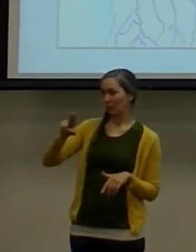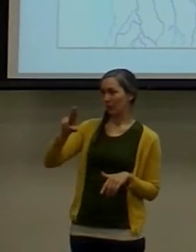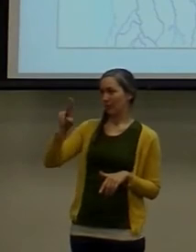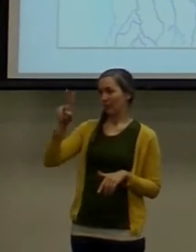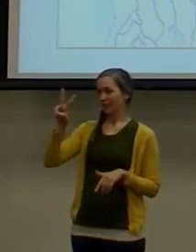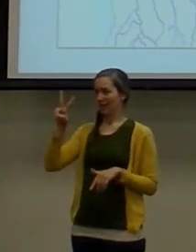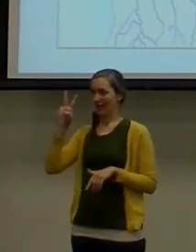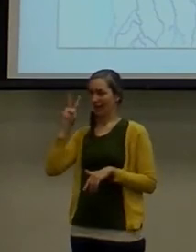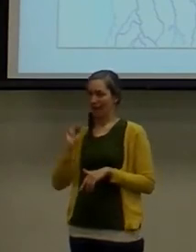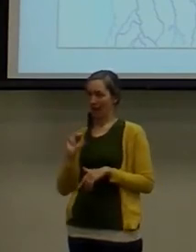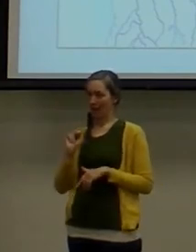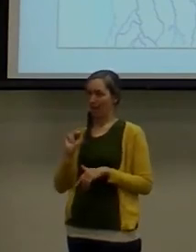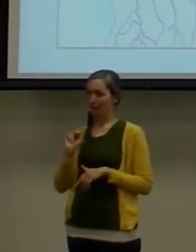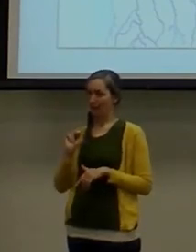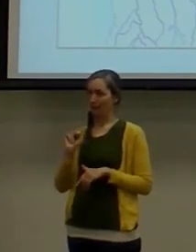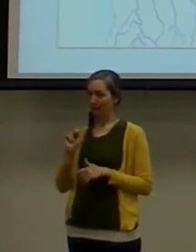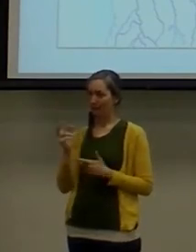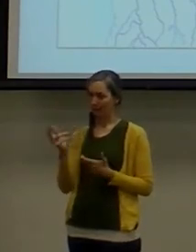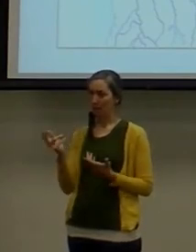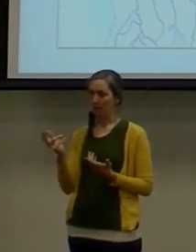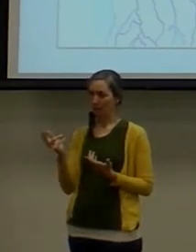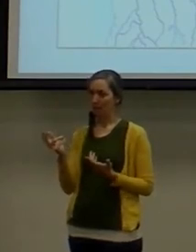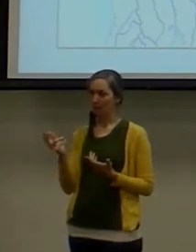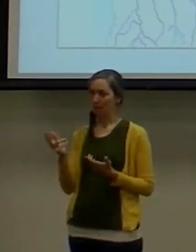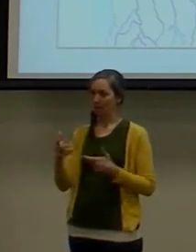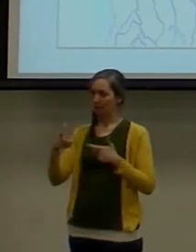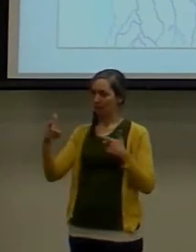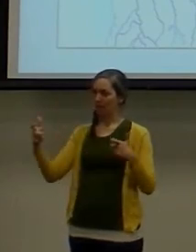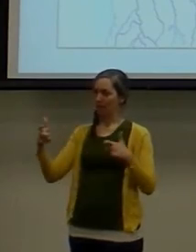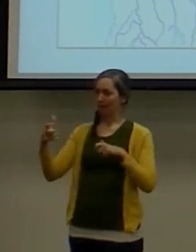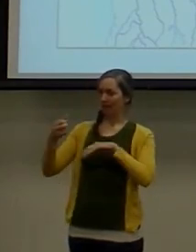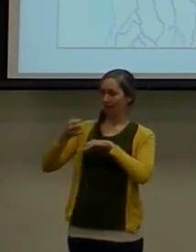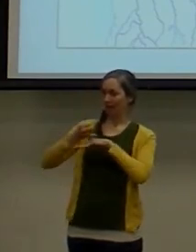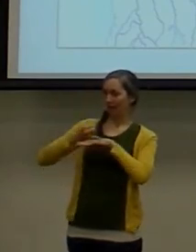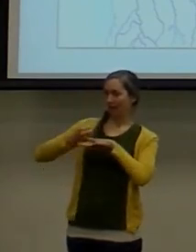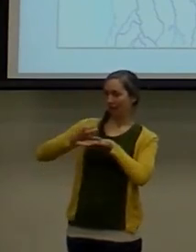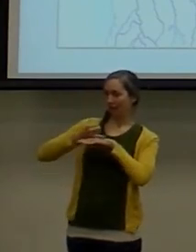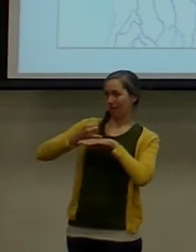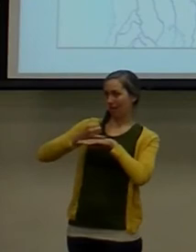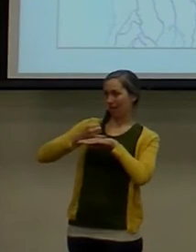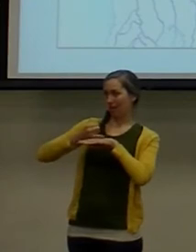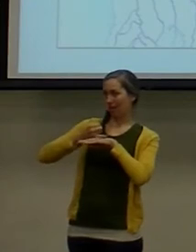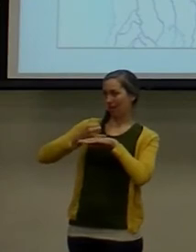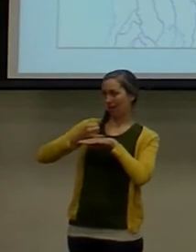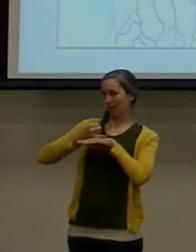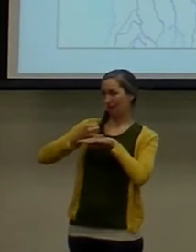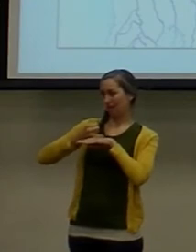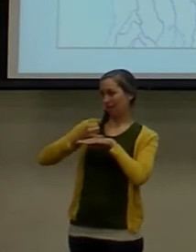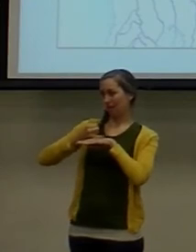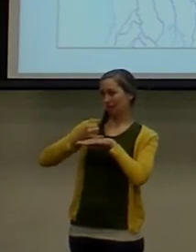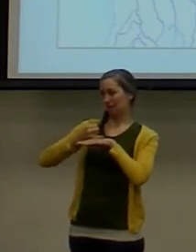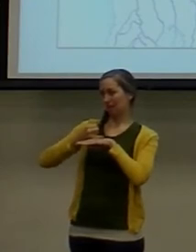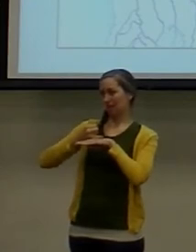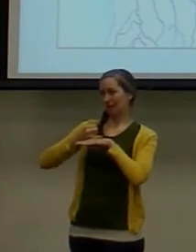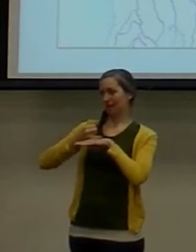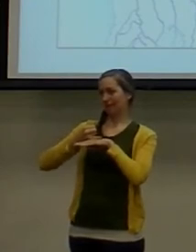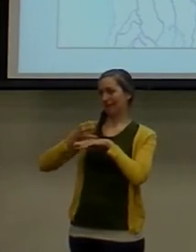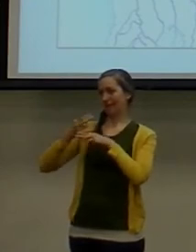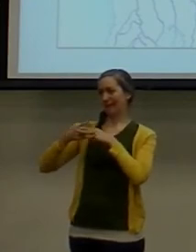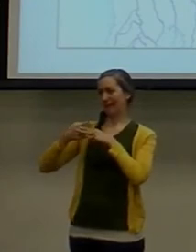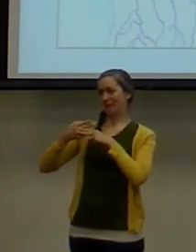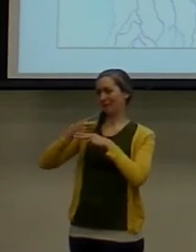into a big and big island that Chiang Kai-shek took long, long time